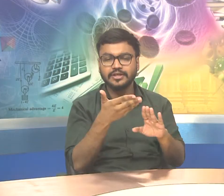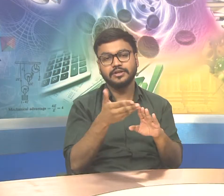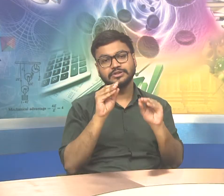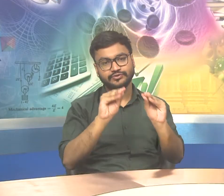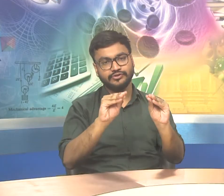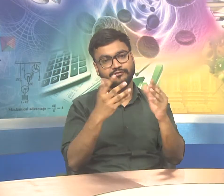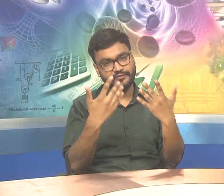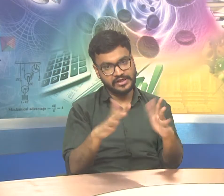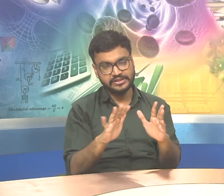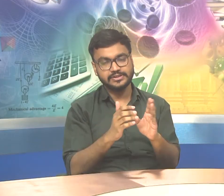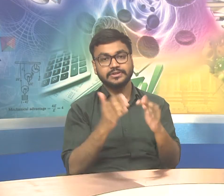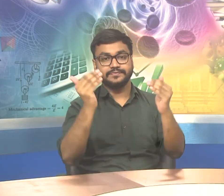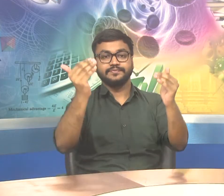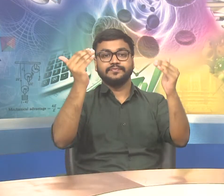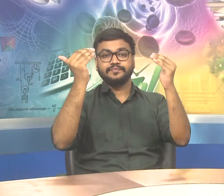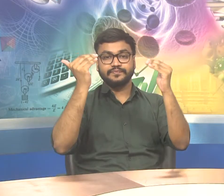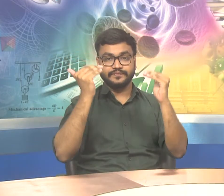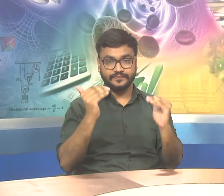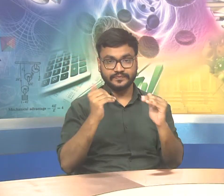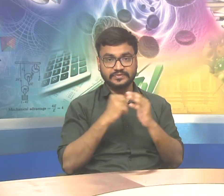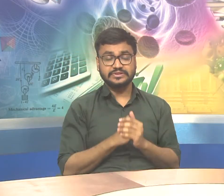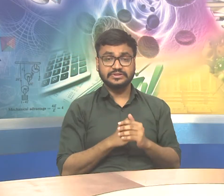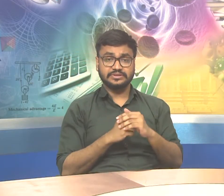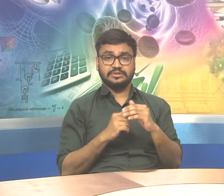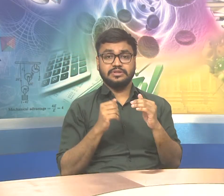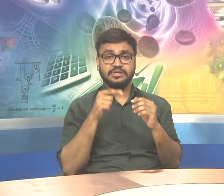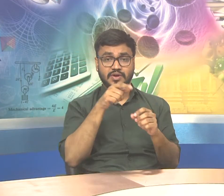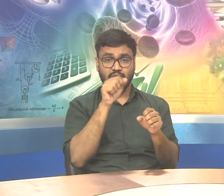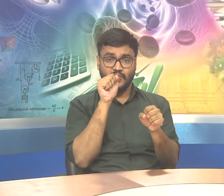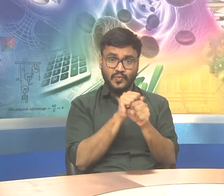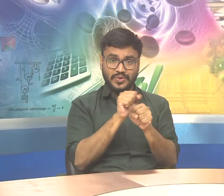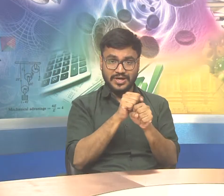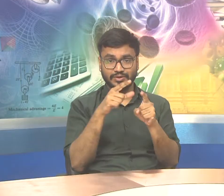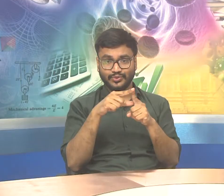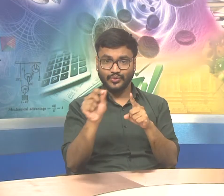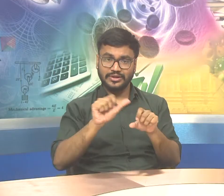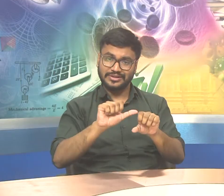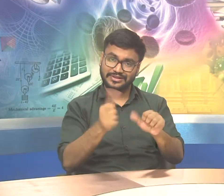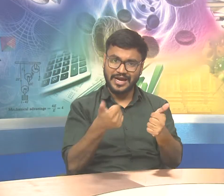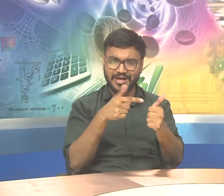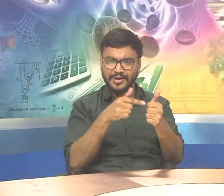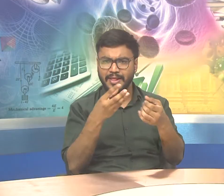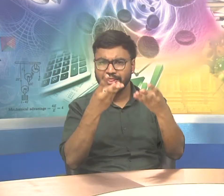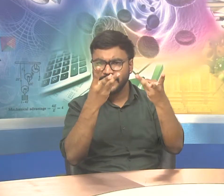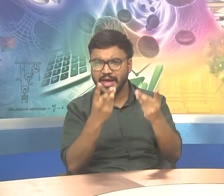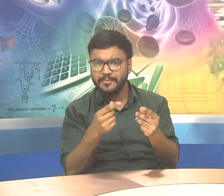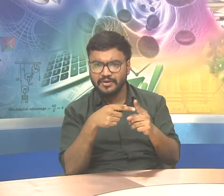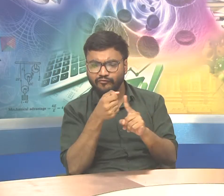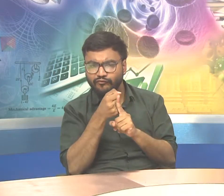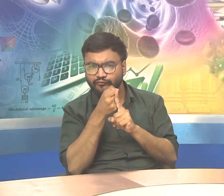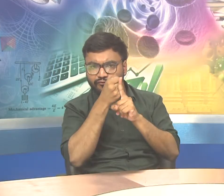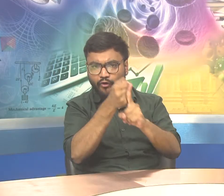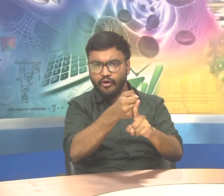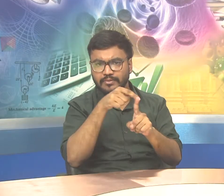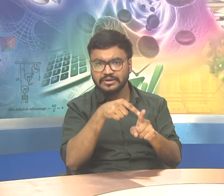We have also learned how to calculate work done by a force.